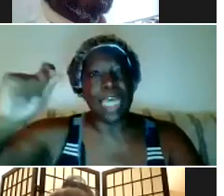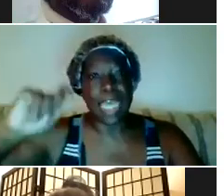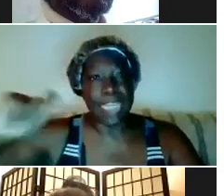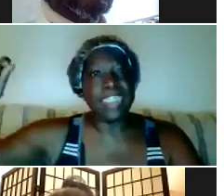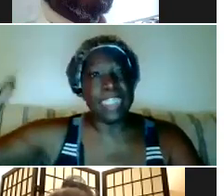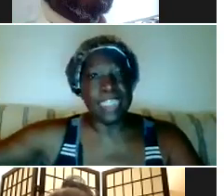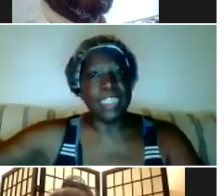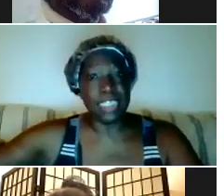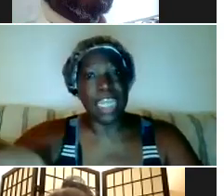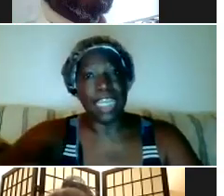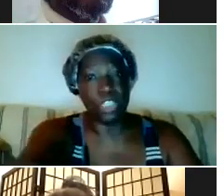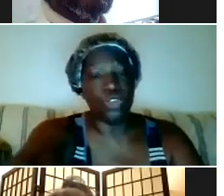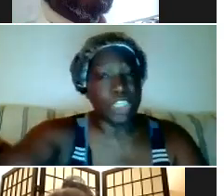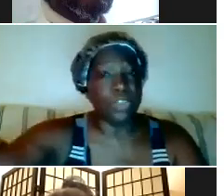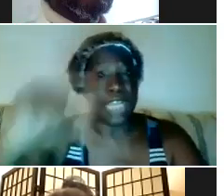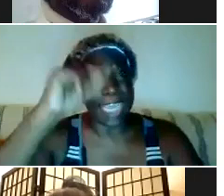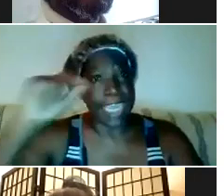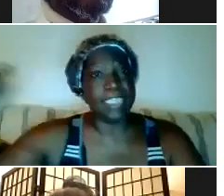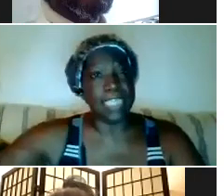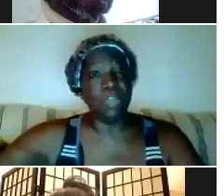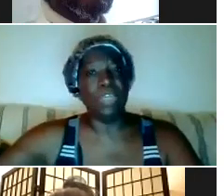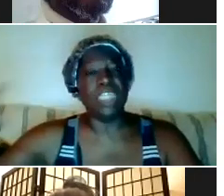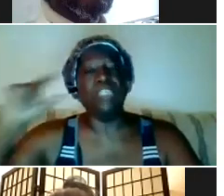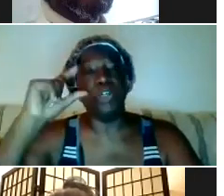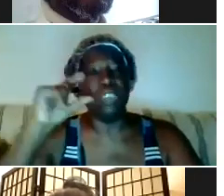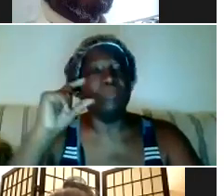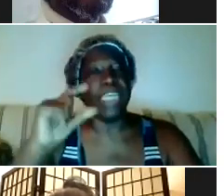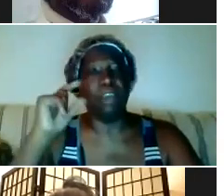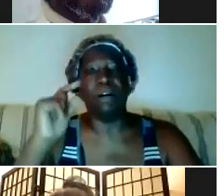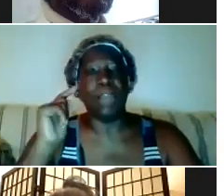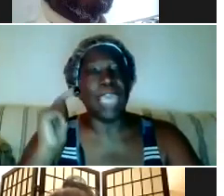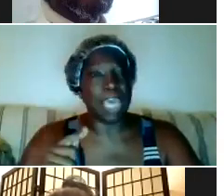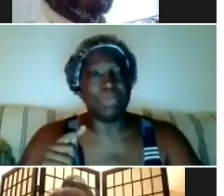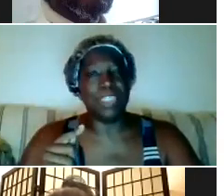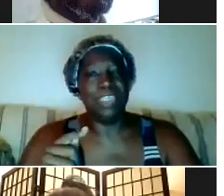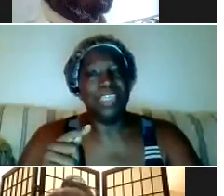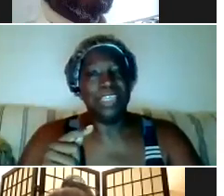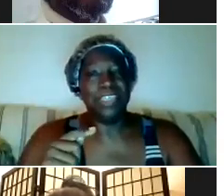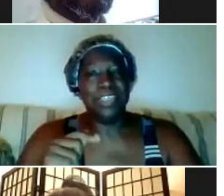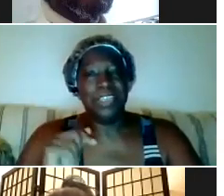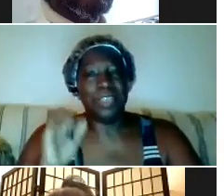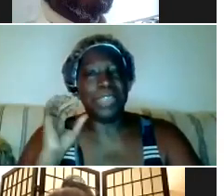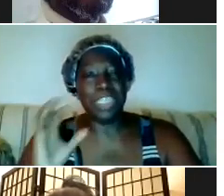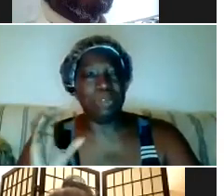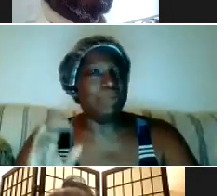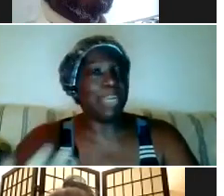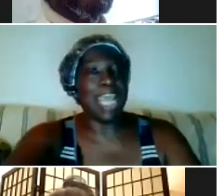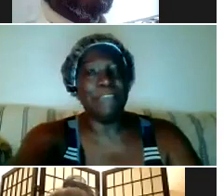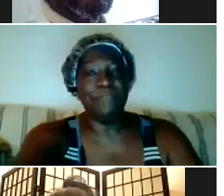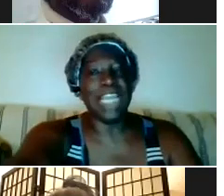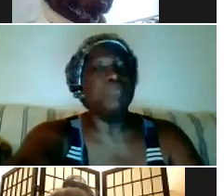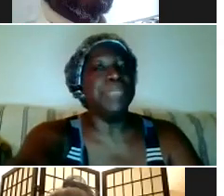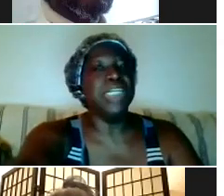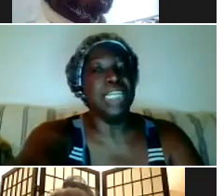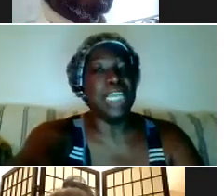a signed sentence, like structured like A.S.L, it's supposed to be in all caps. So please remember that.